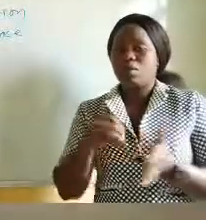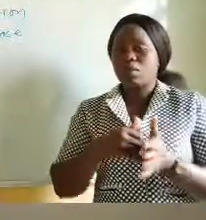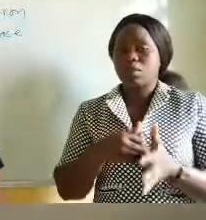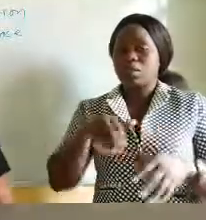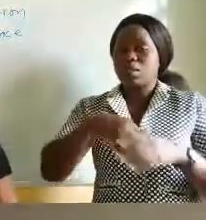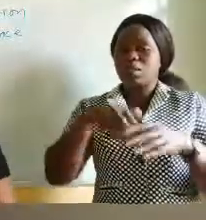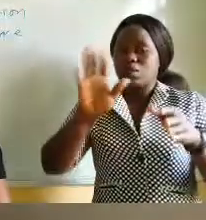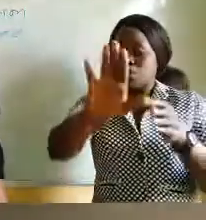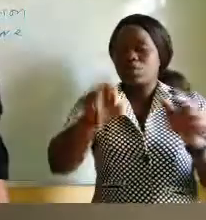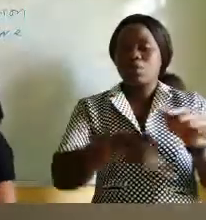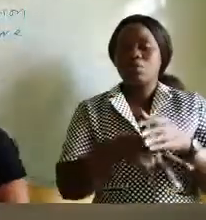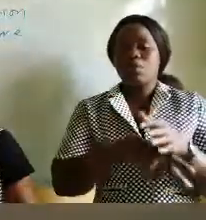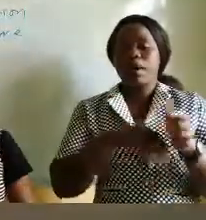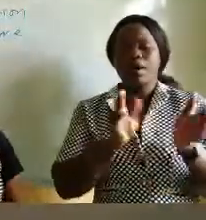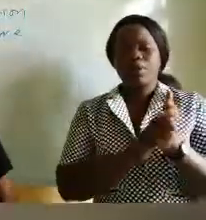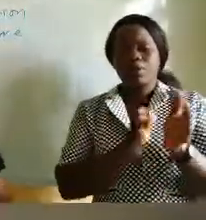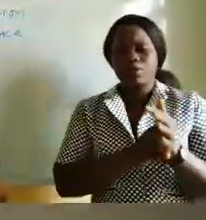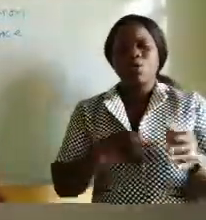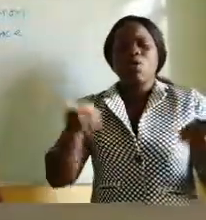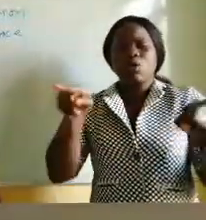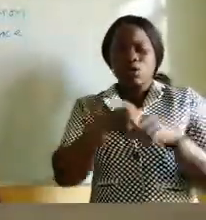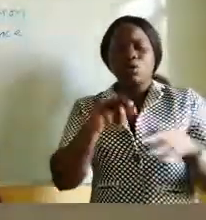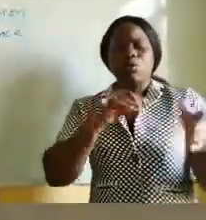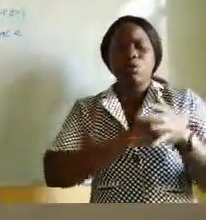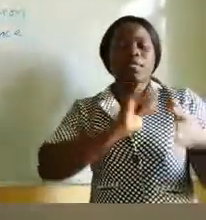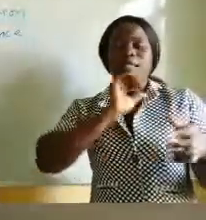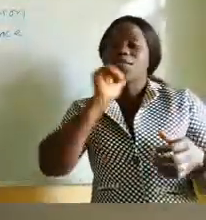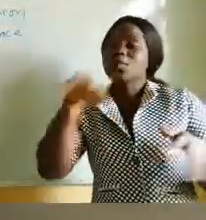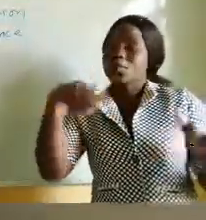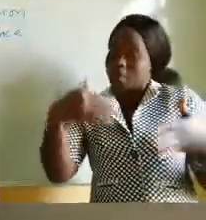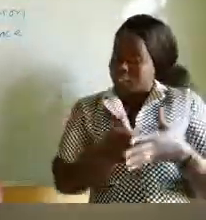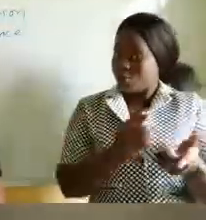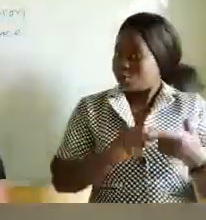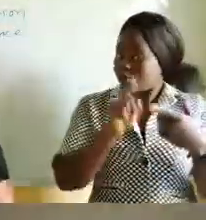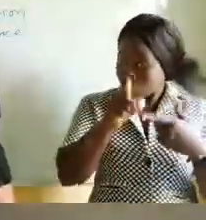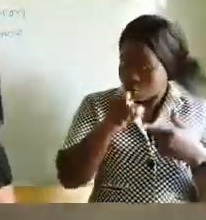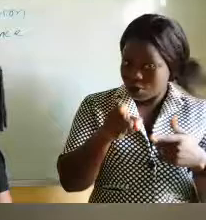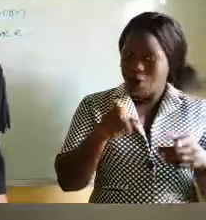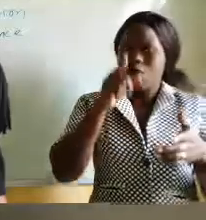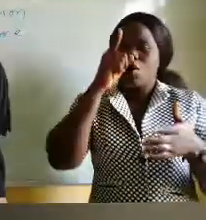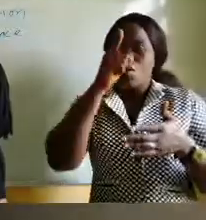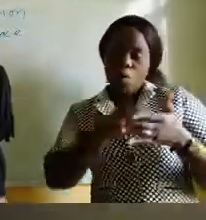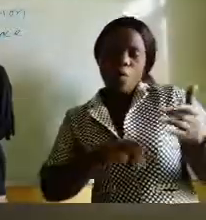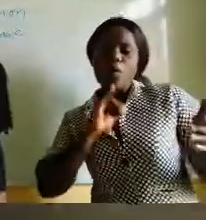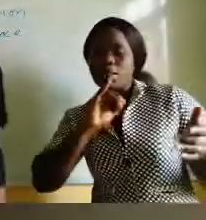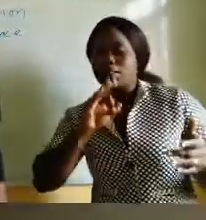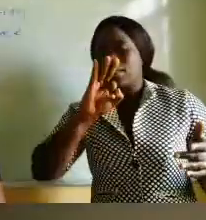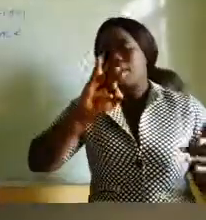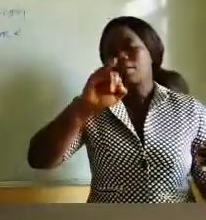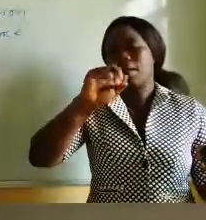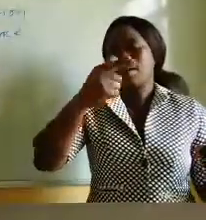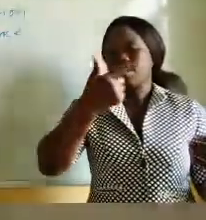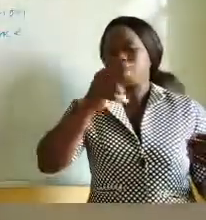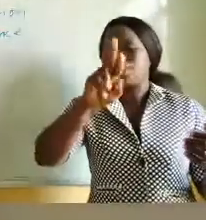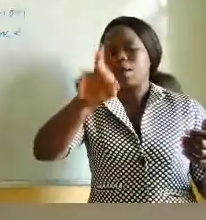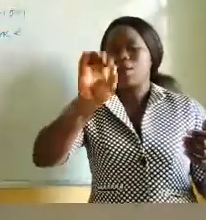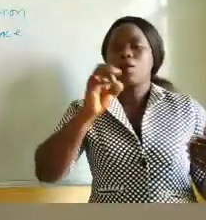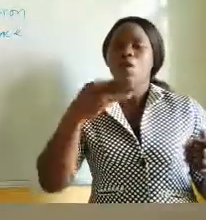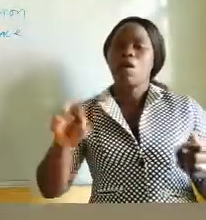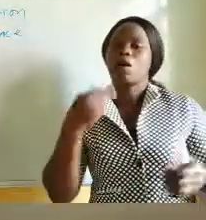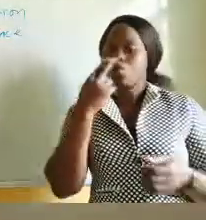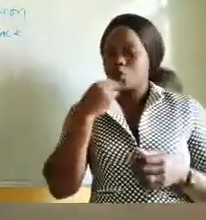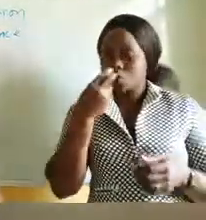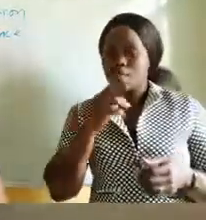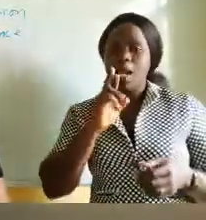school, so it is not new to some of you. Now, what is figure of speech? Figure of speech